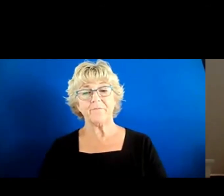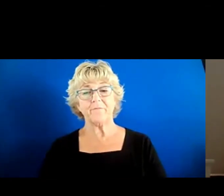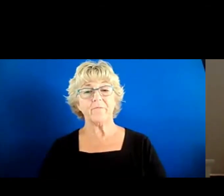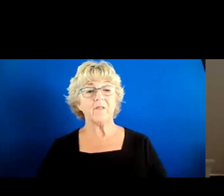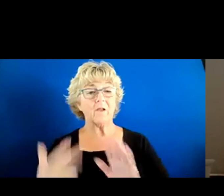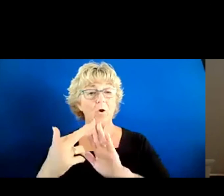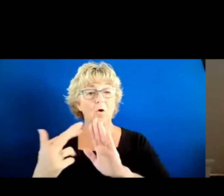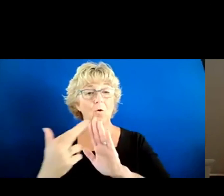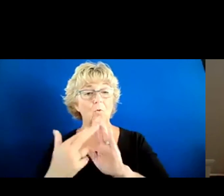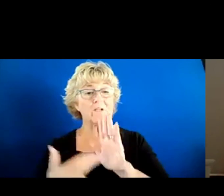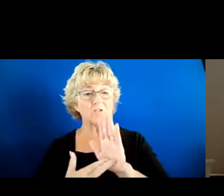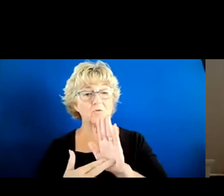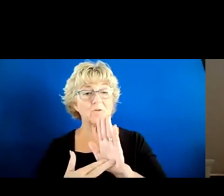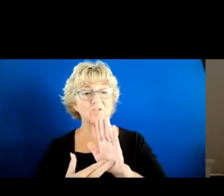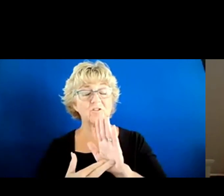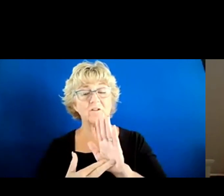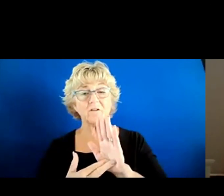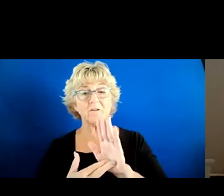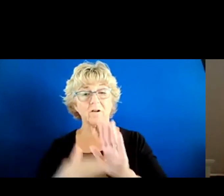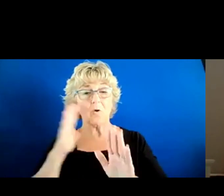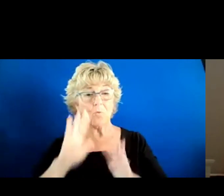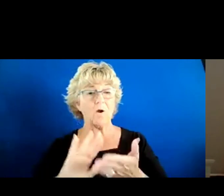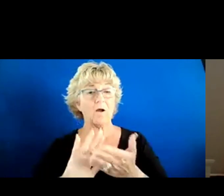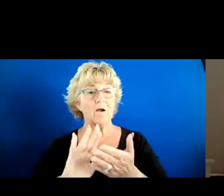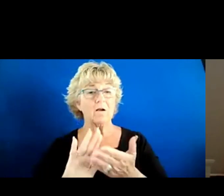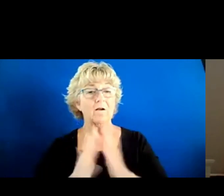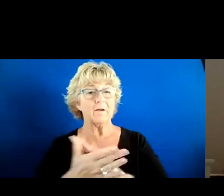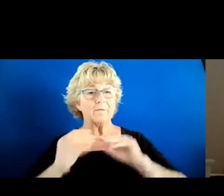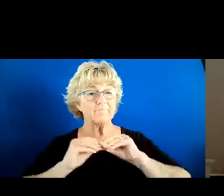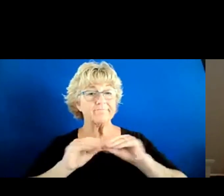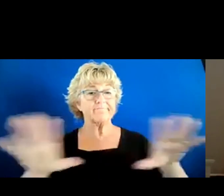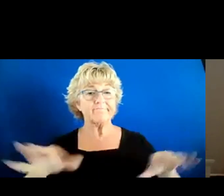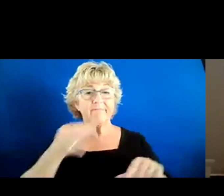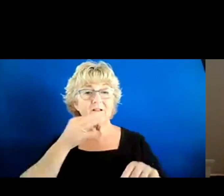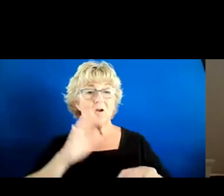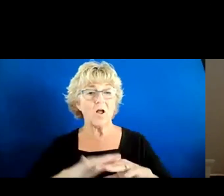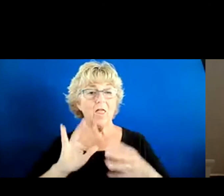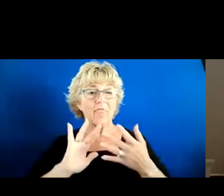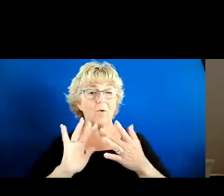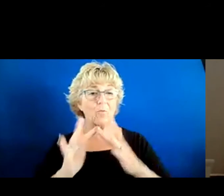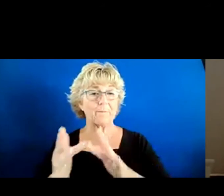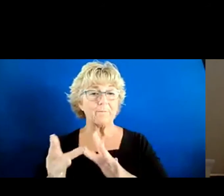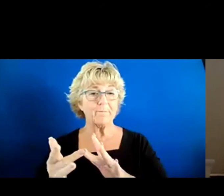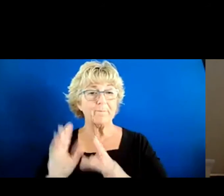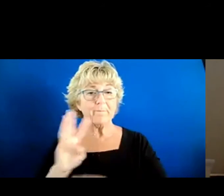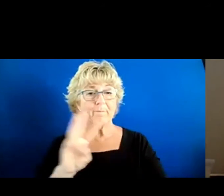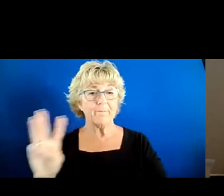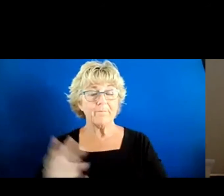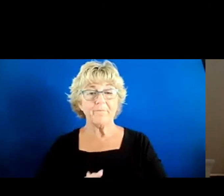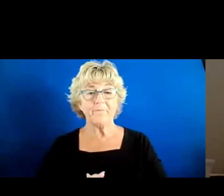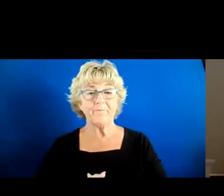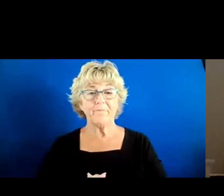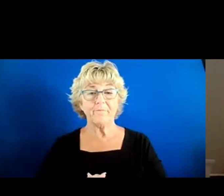Registration information will be coming out soon. We'll put it on our website. But I hope